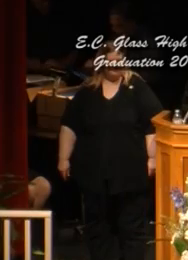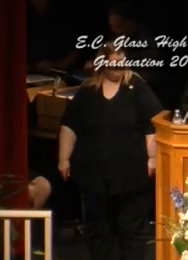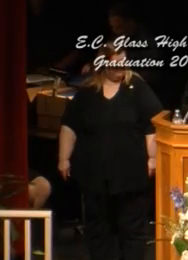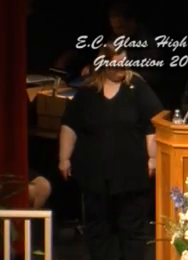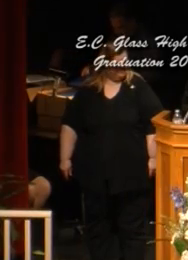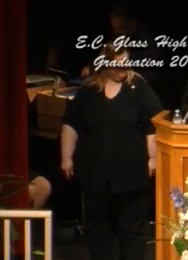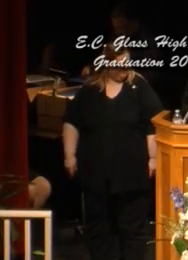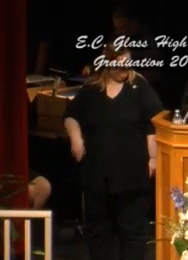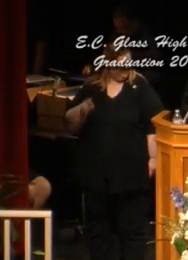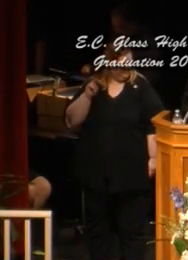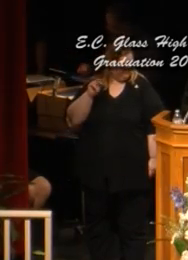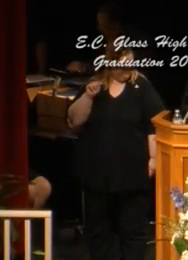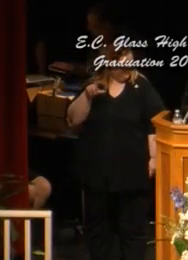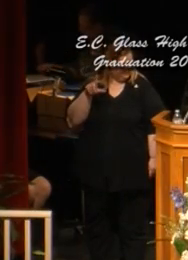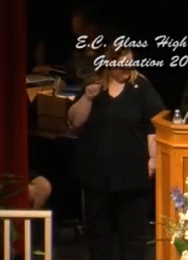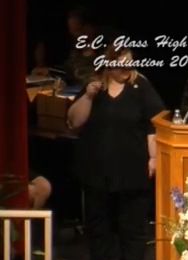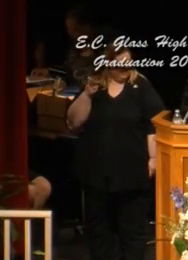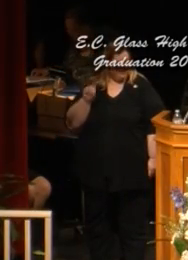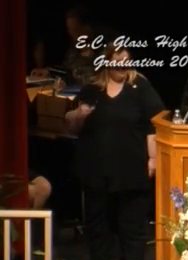Najla Marie Hay.